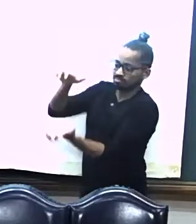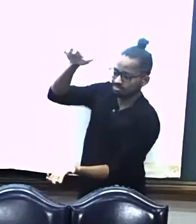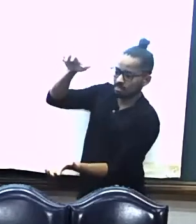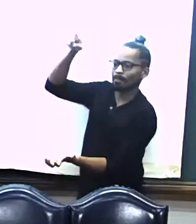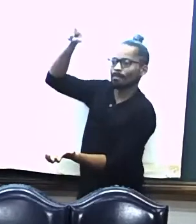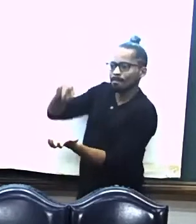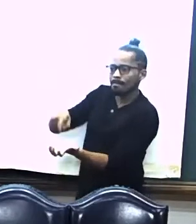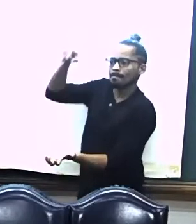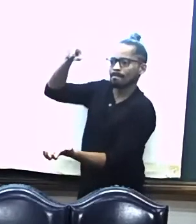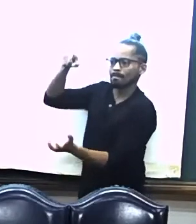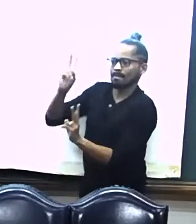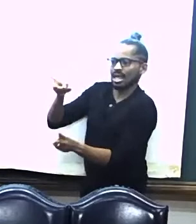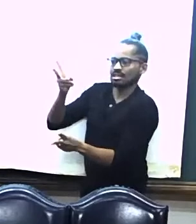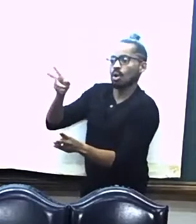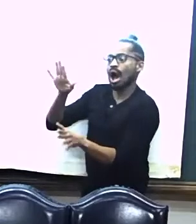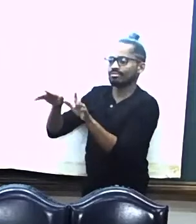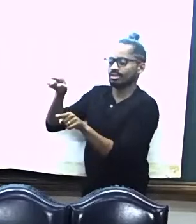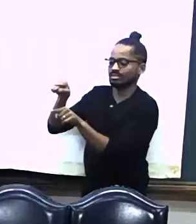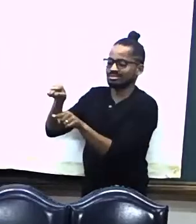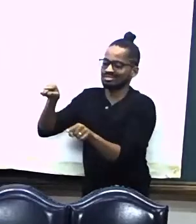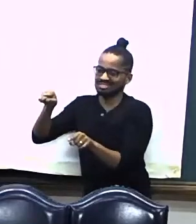sometimes it's not.